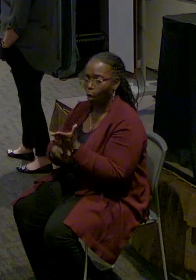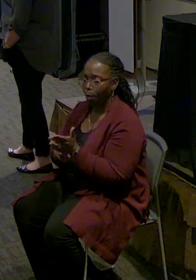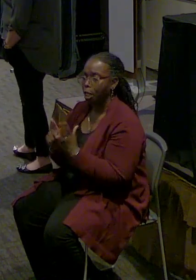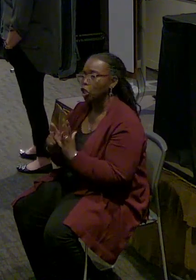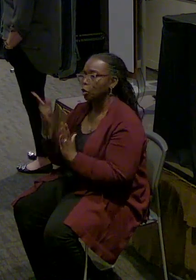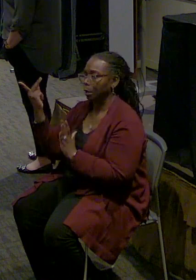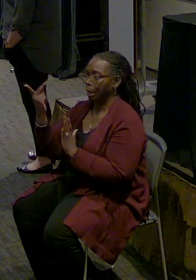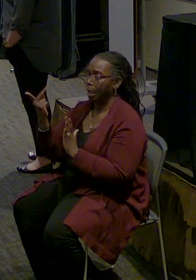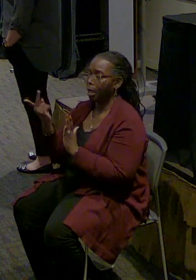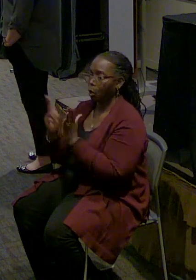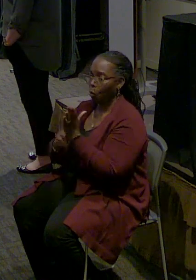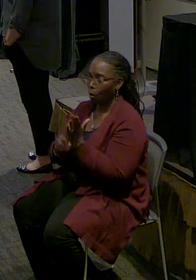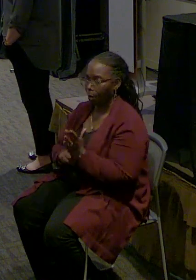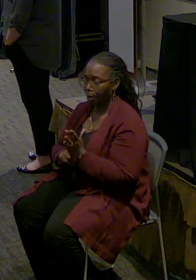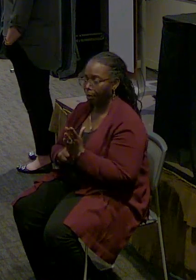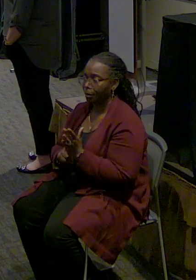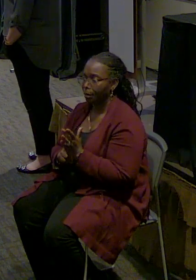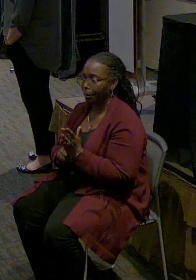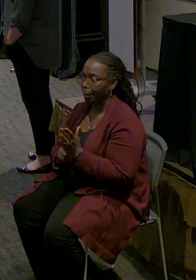duplicated enrollment.